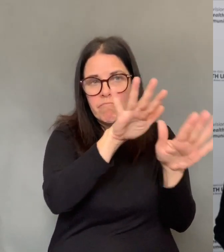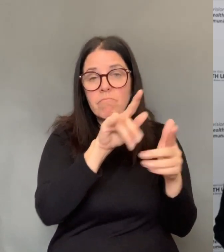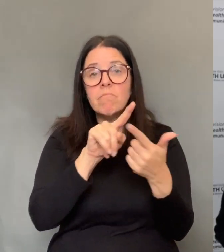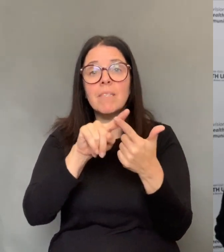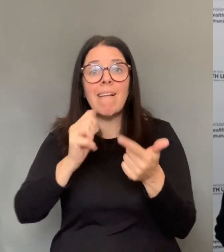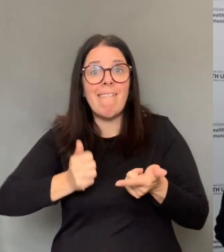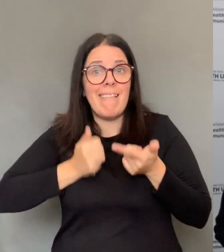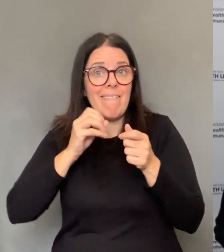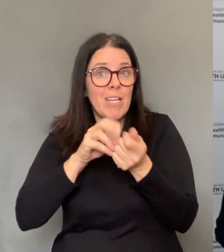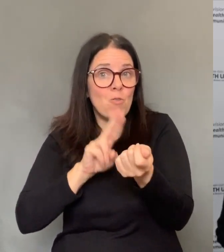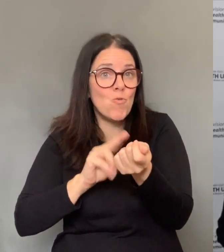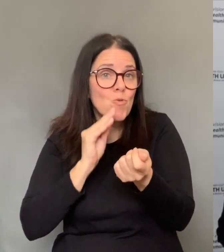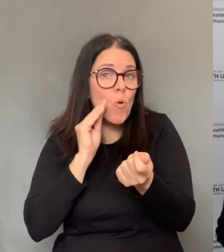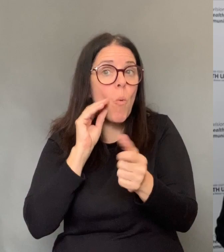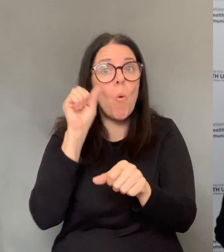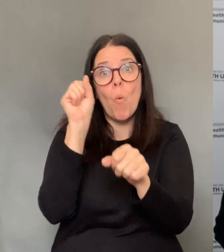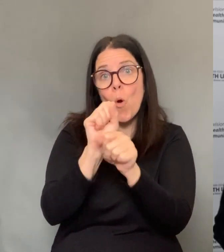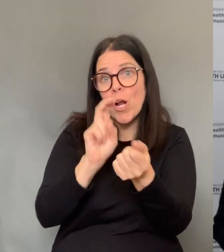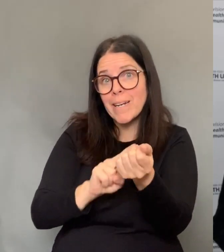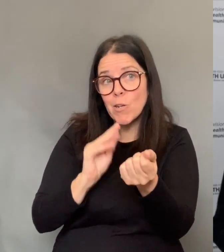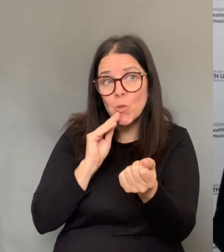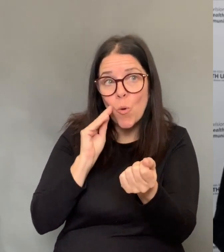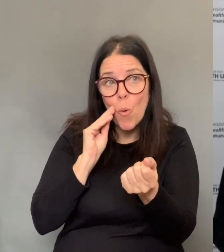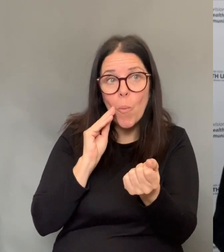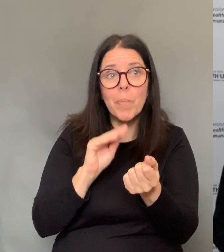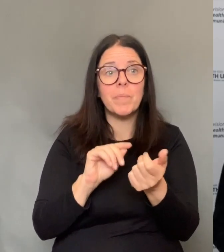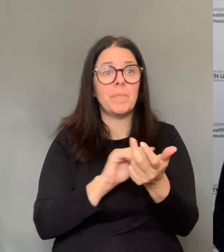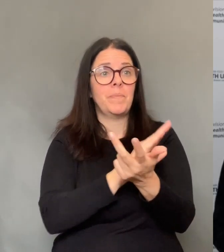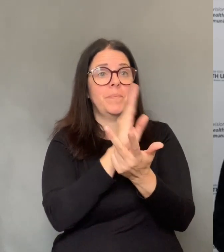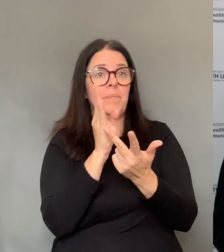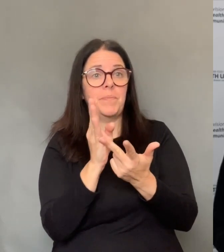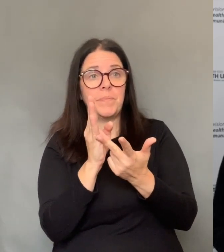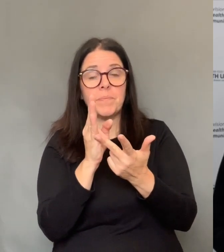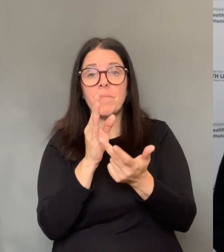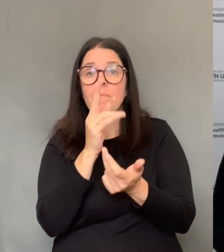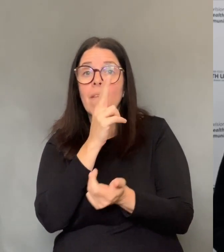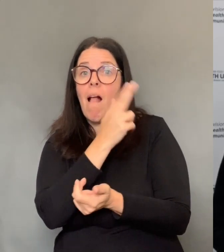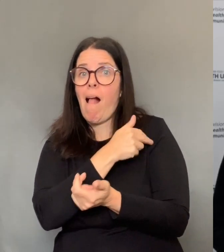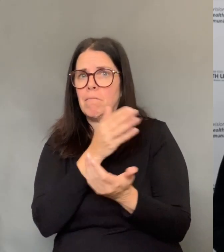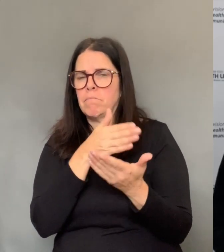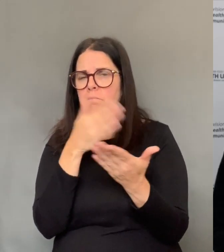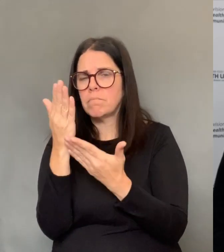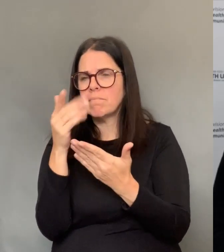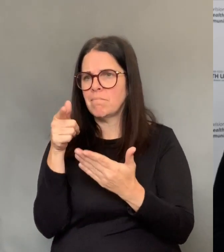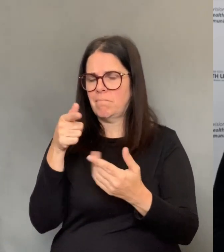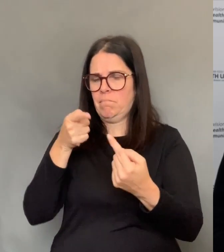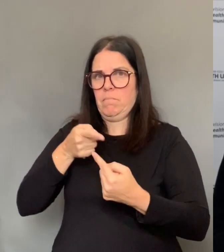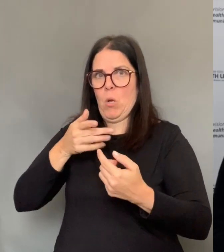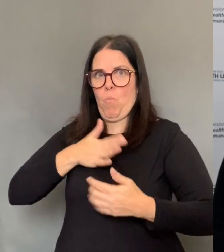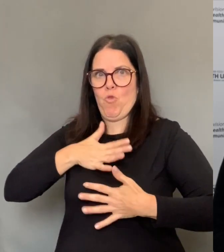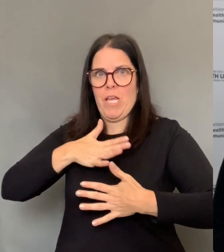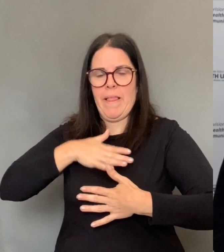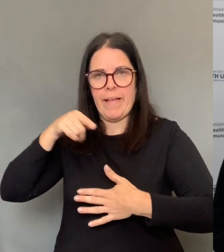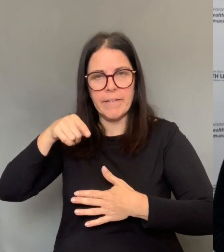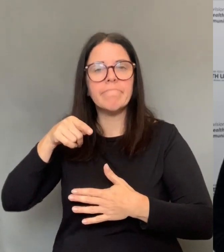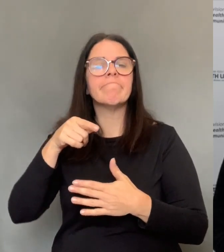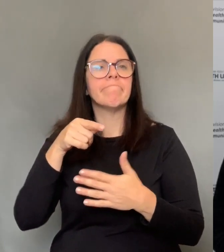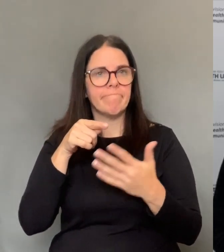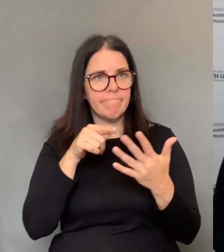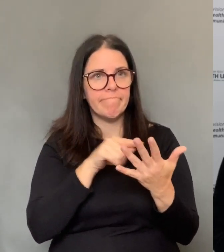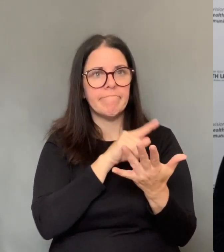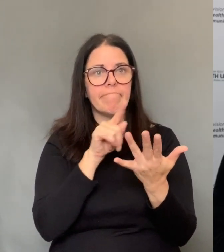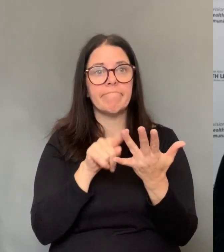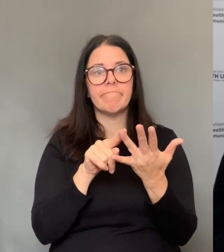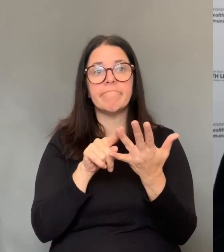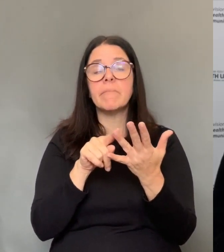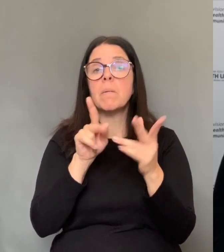call your primary care provider for a phone assessment or a virtual assessment. They will be able to guide you in next steps, including